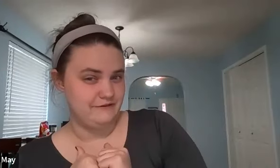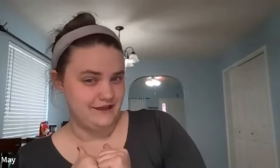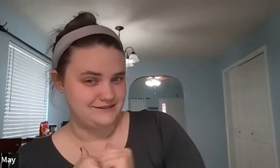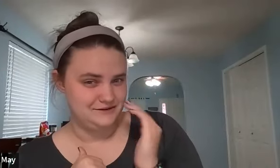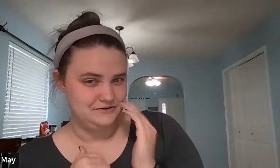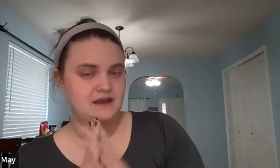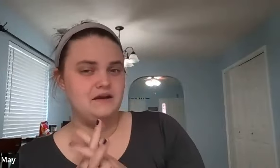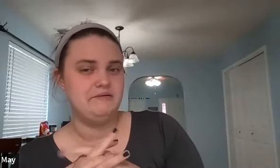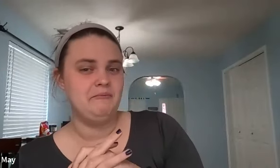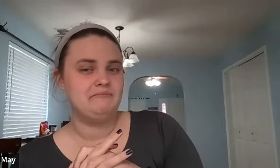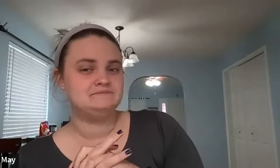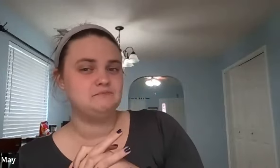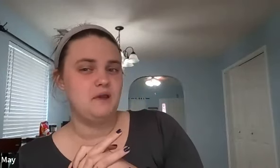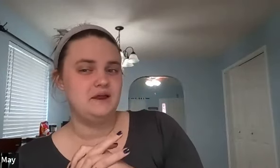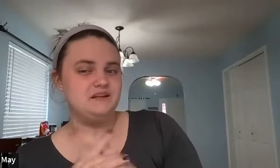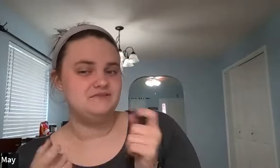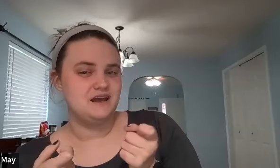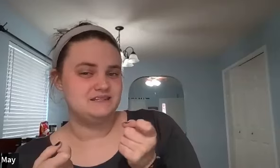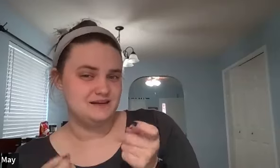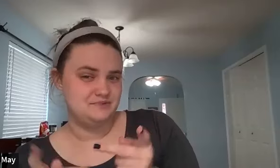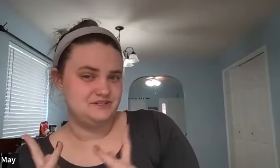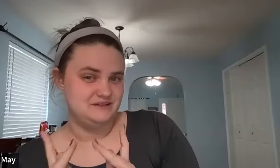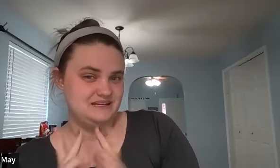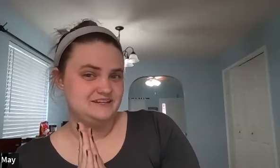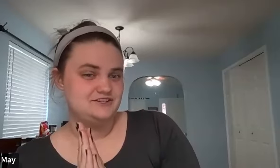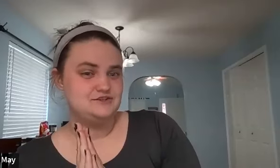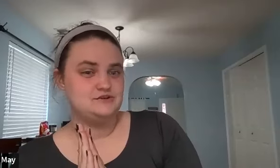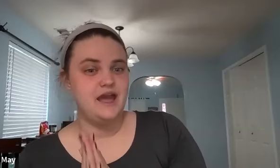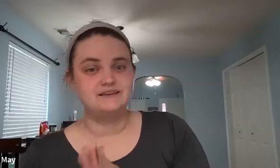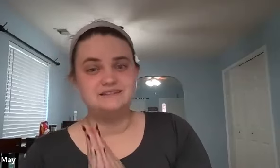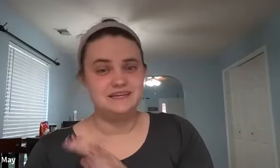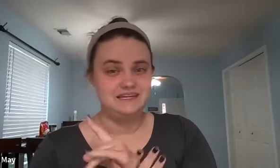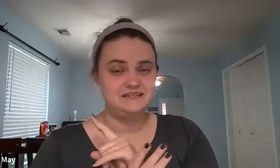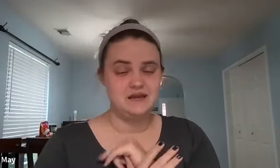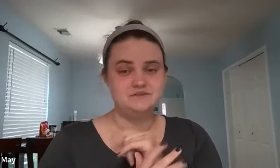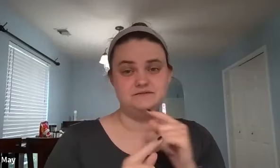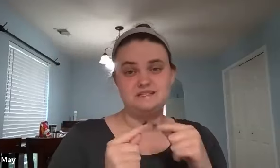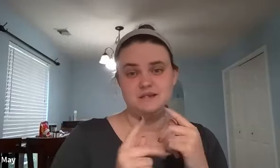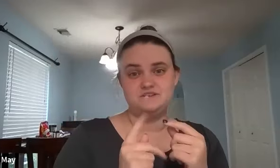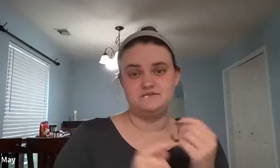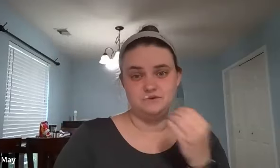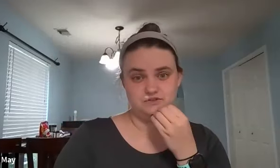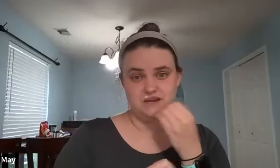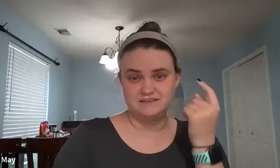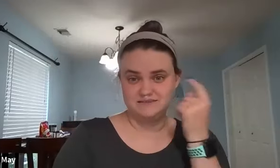fast. I know that. But I'm going to give you guys an opportunity to ask any different types of foods you guys can think